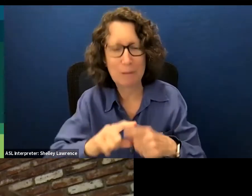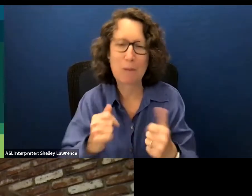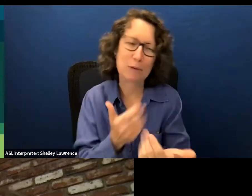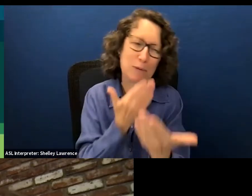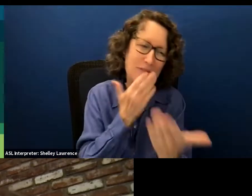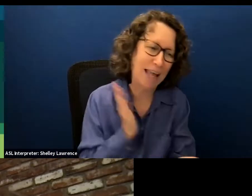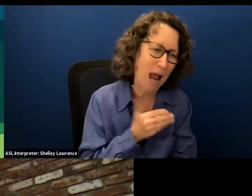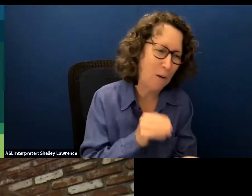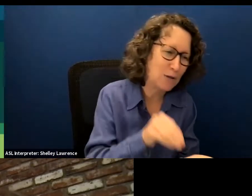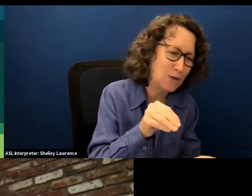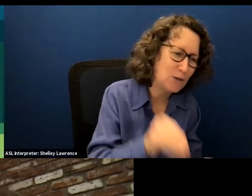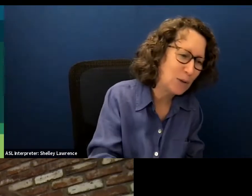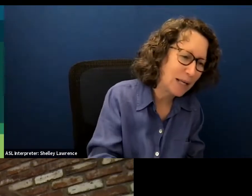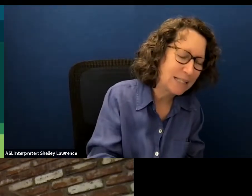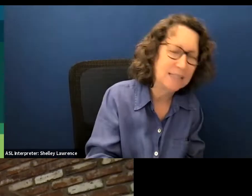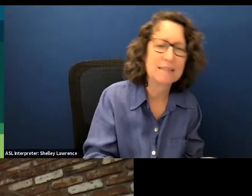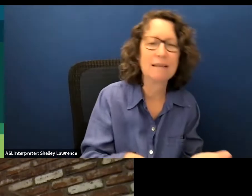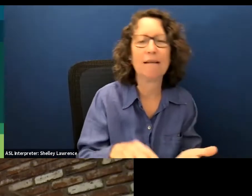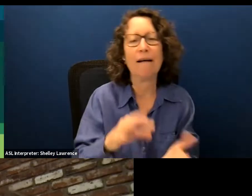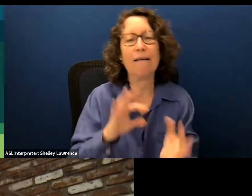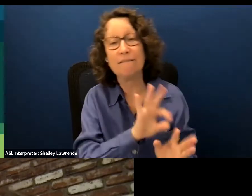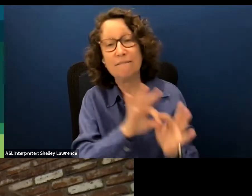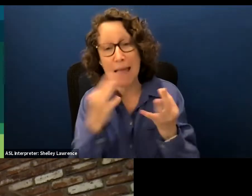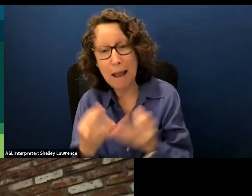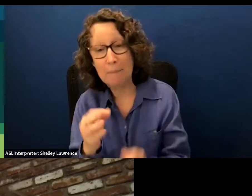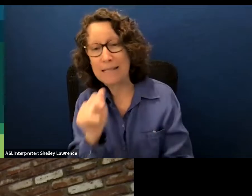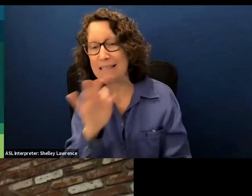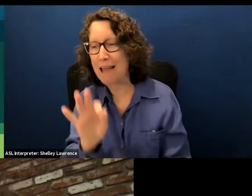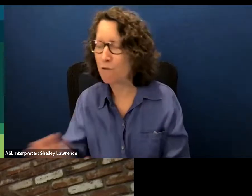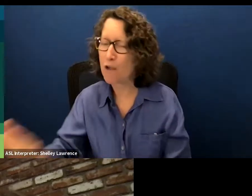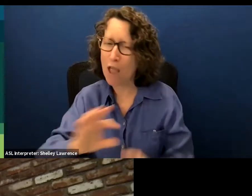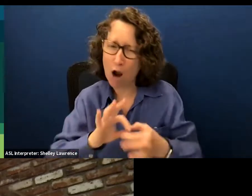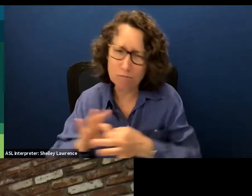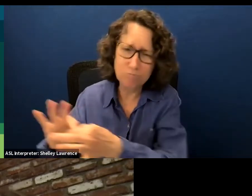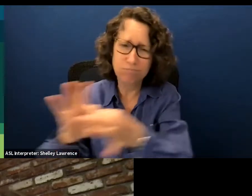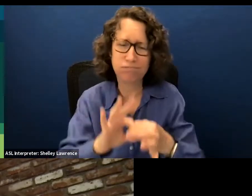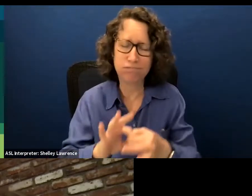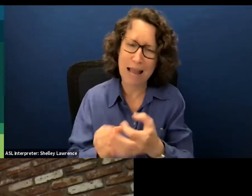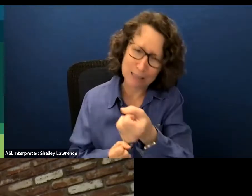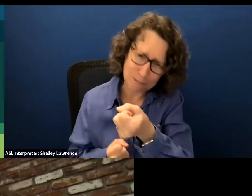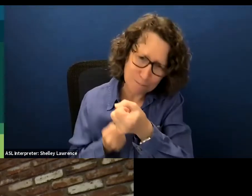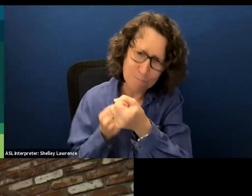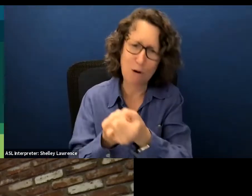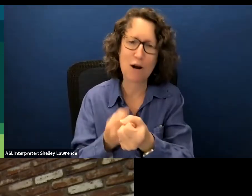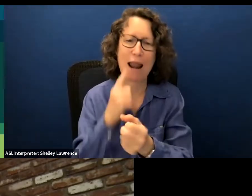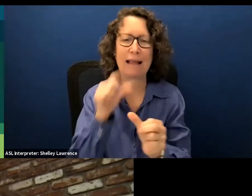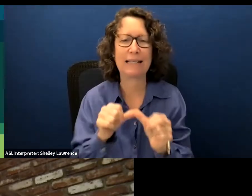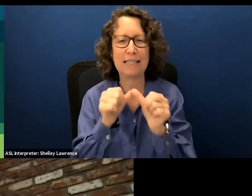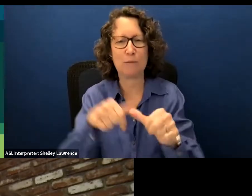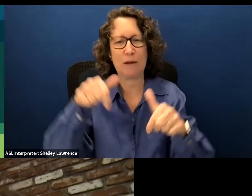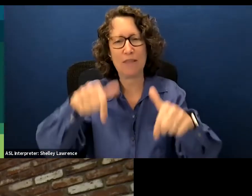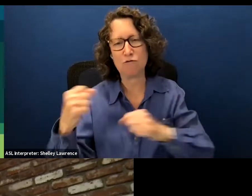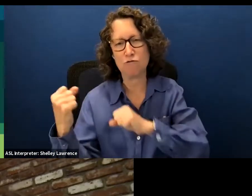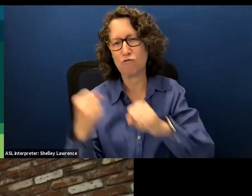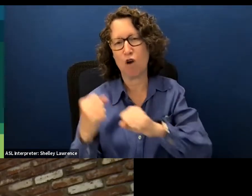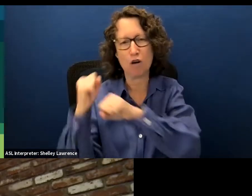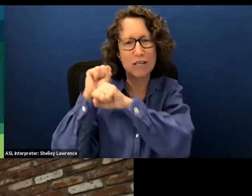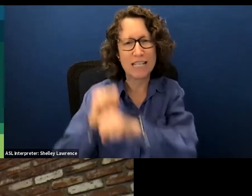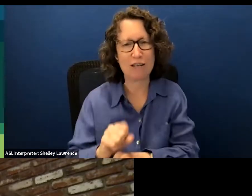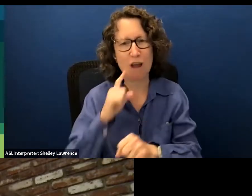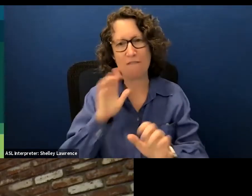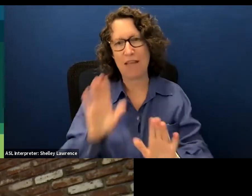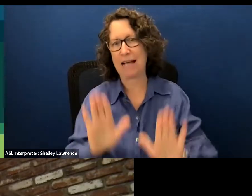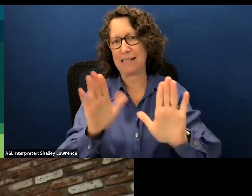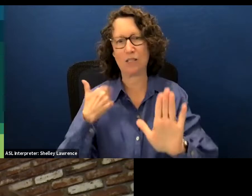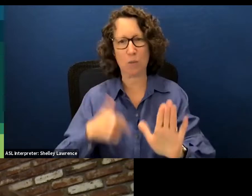our students, families, and staff for their collaboration and support in continuing this strong tradition of excellence